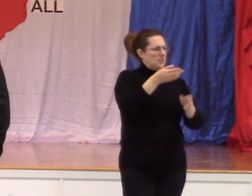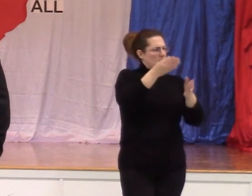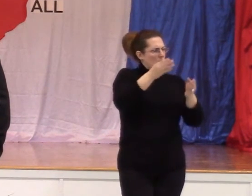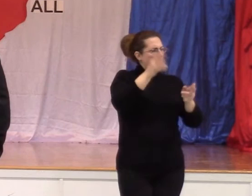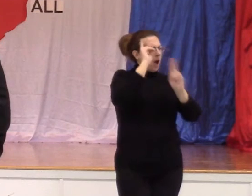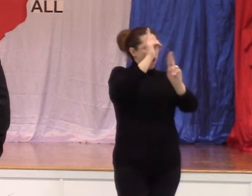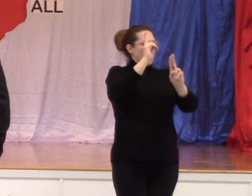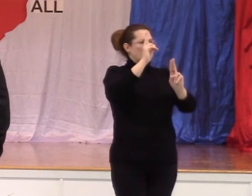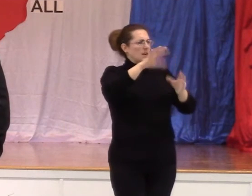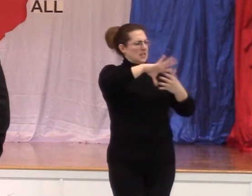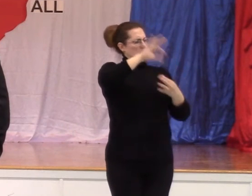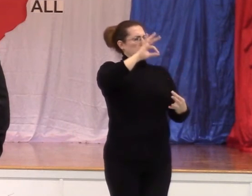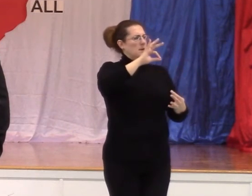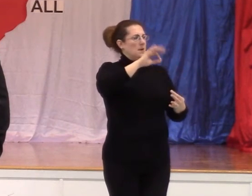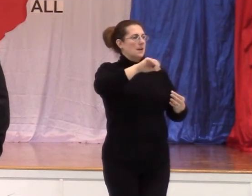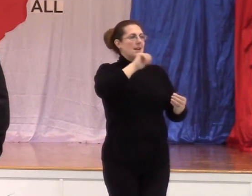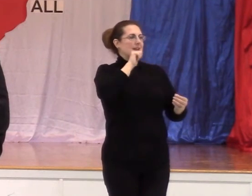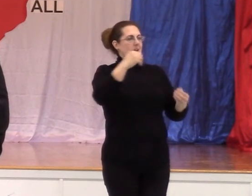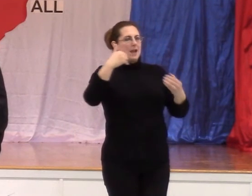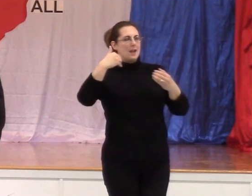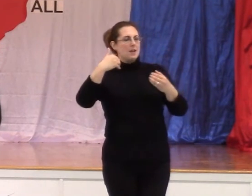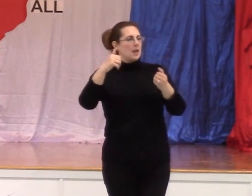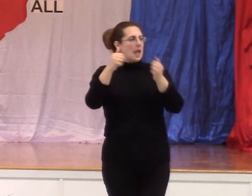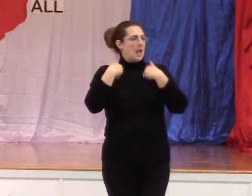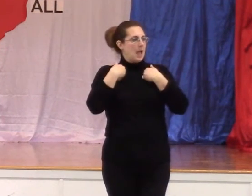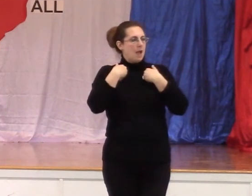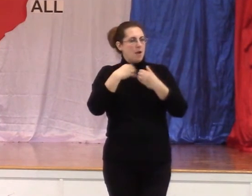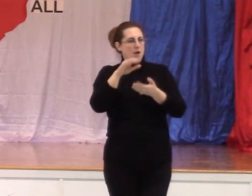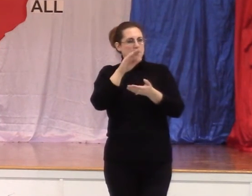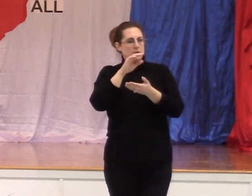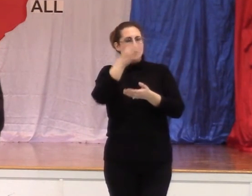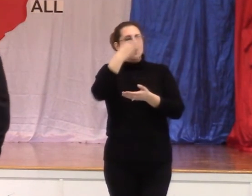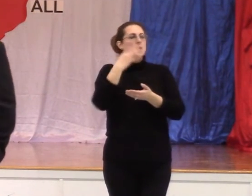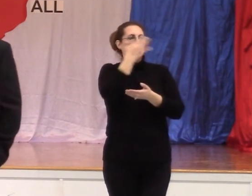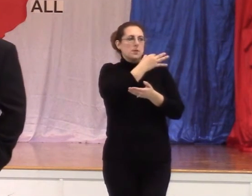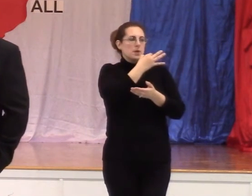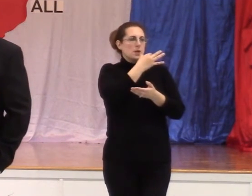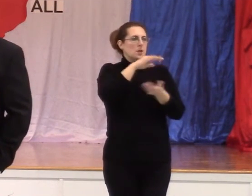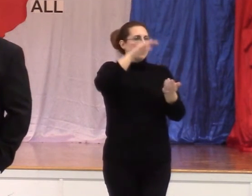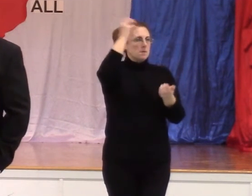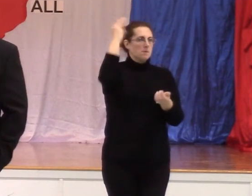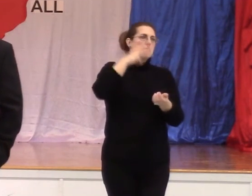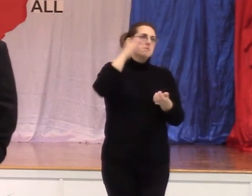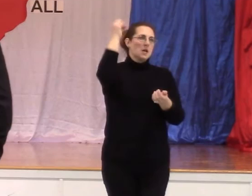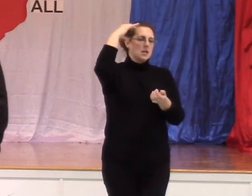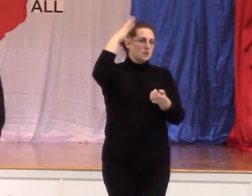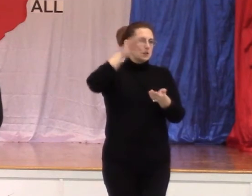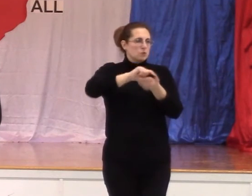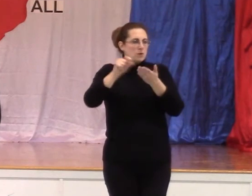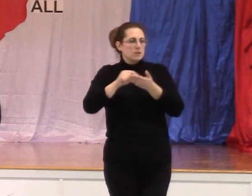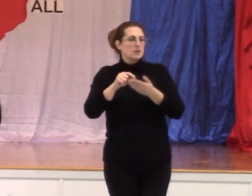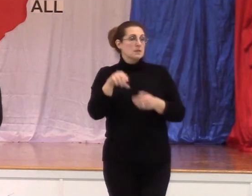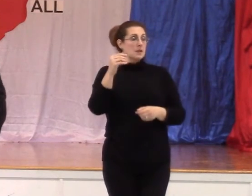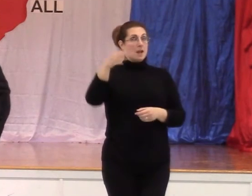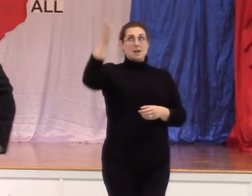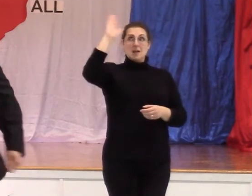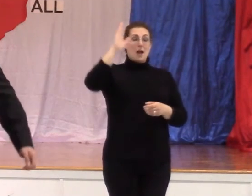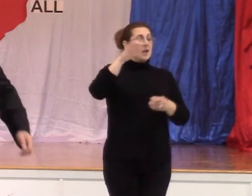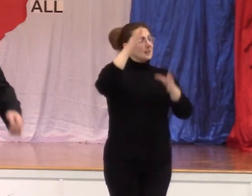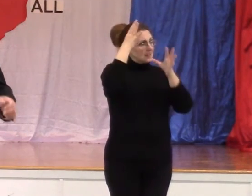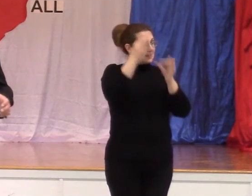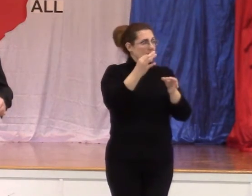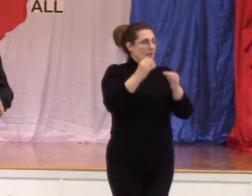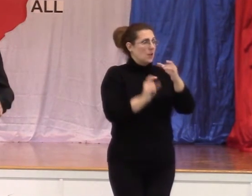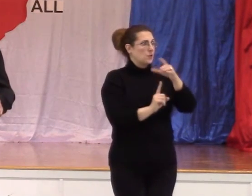and sacraments. For God wished to appear even to Moses through the burning bush and the spoken word, and no